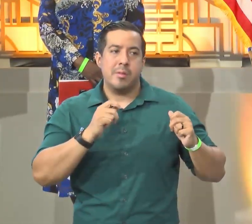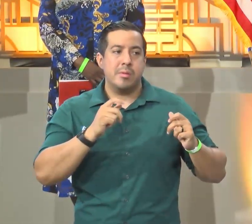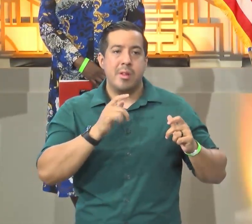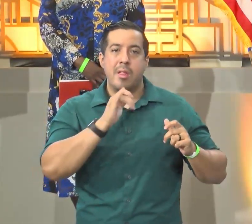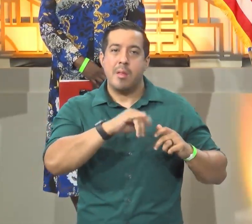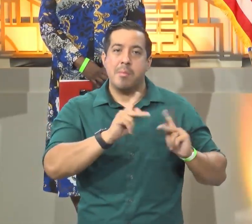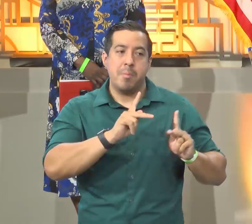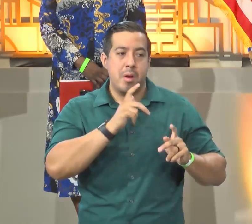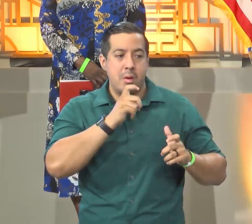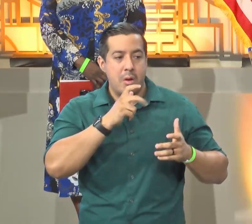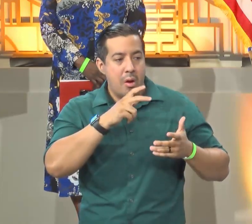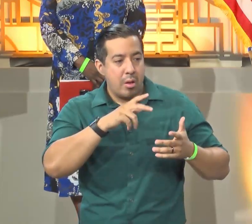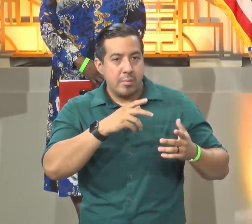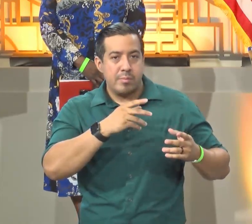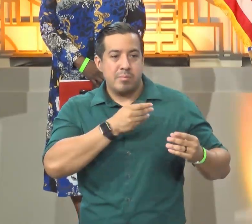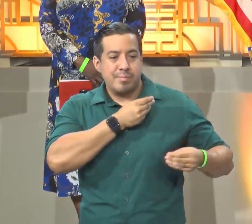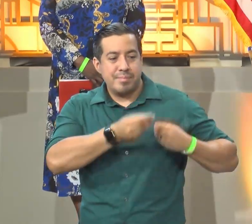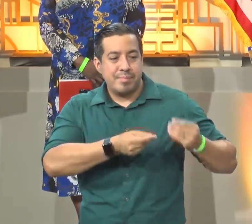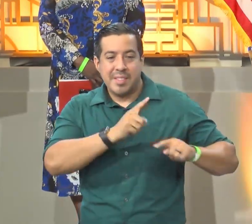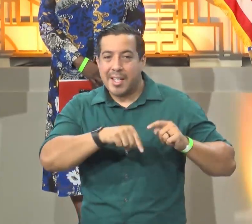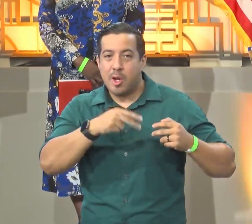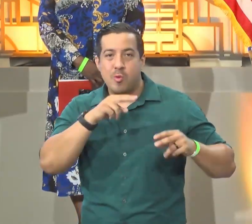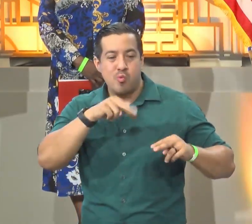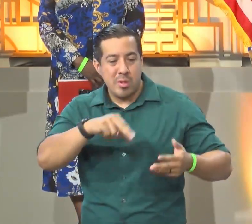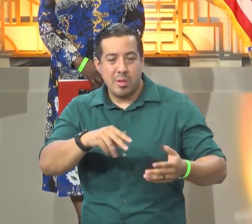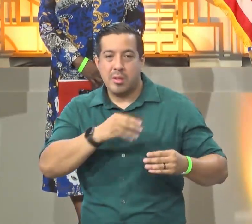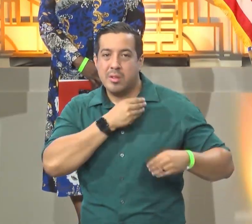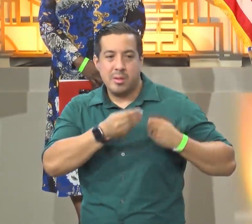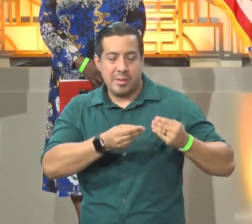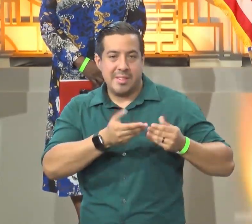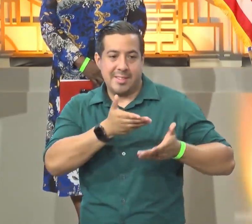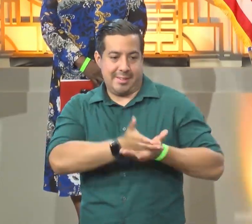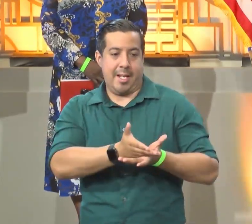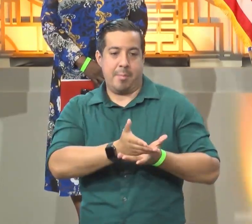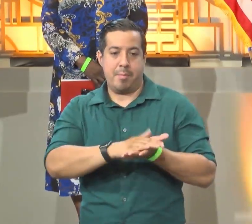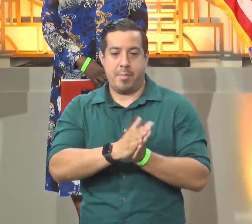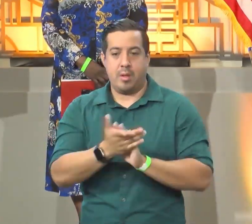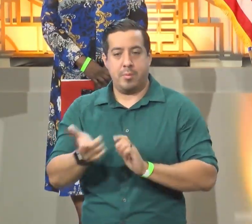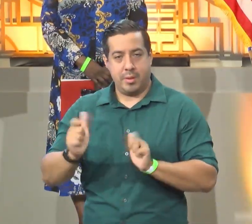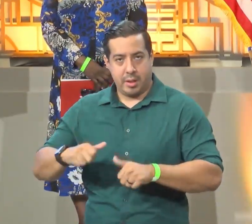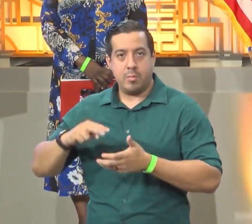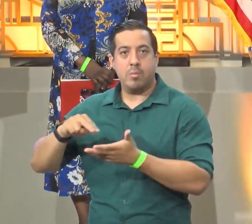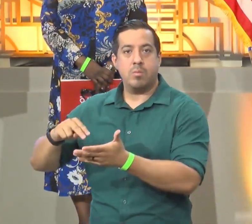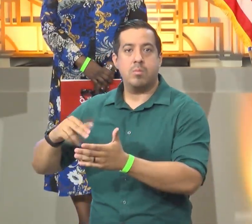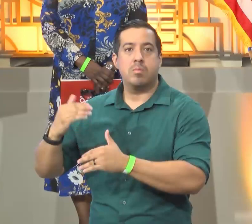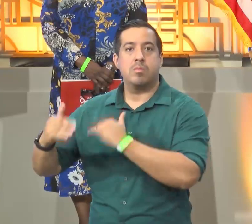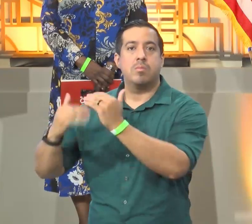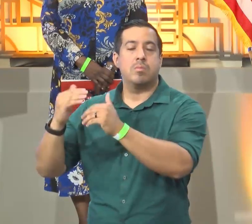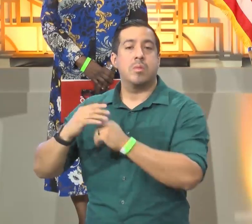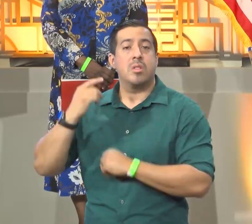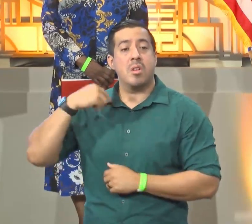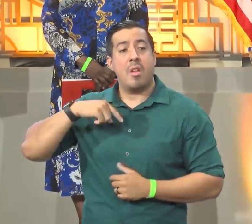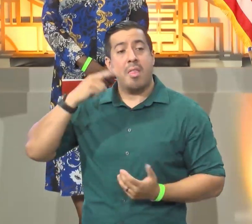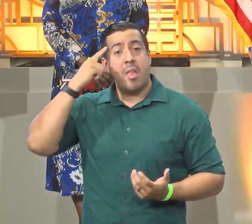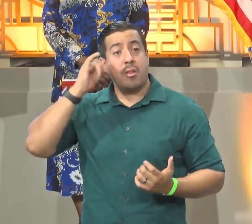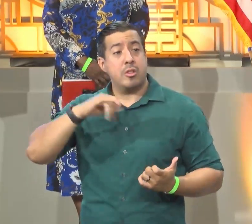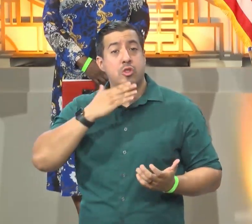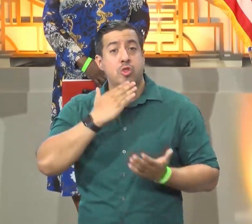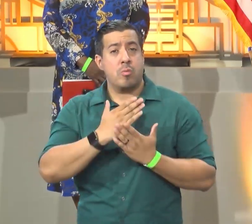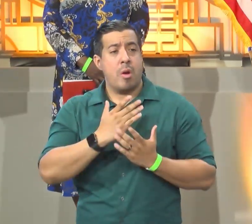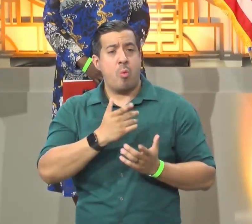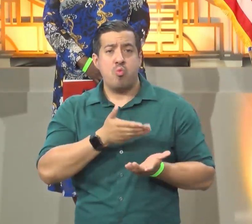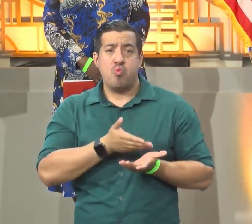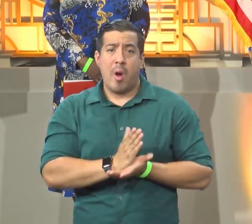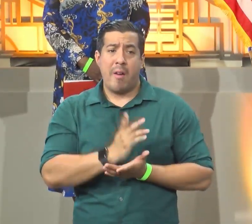illiteracy and poverty. Furthermore, she believed literacy is a fundamental human right, and that if we don't